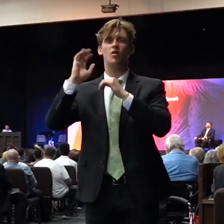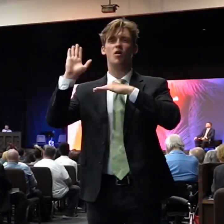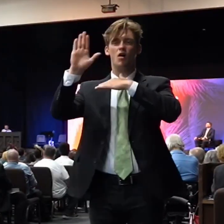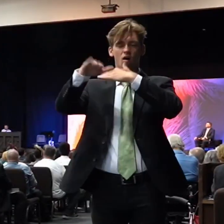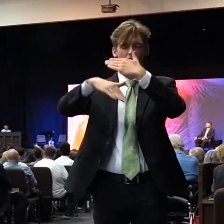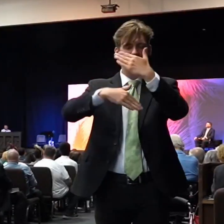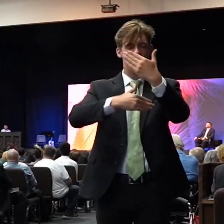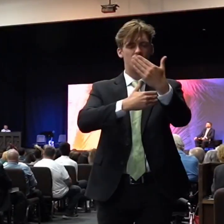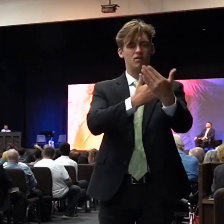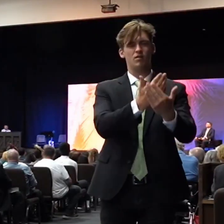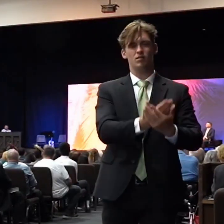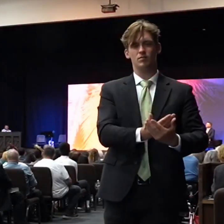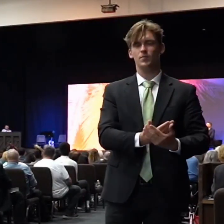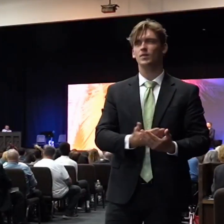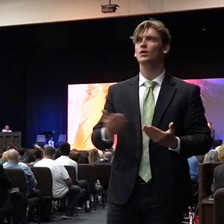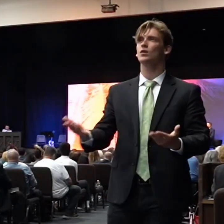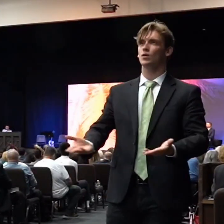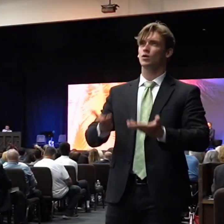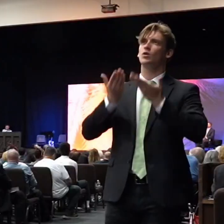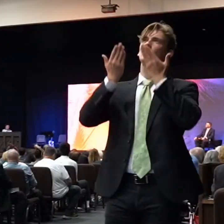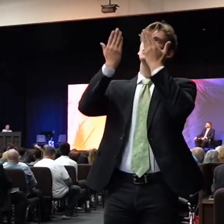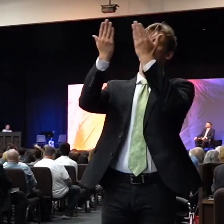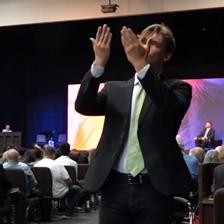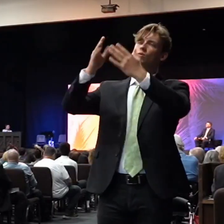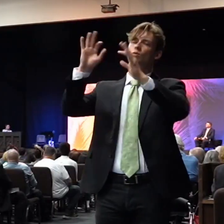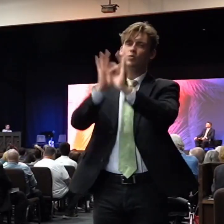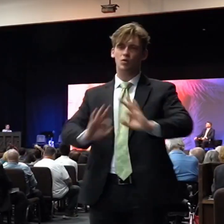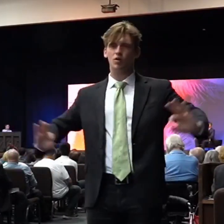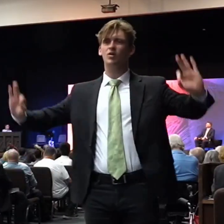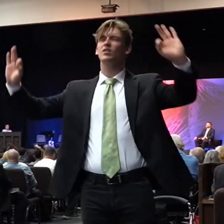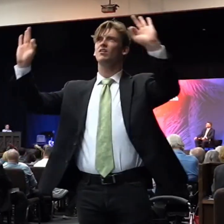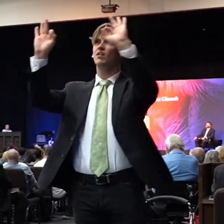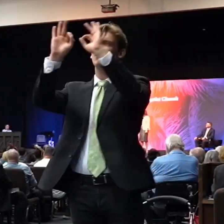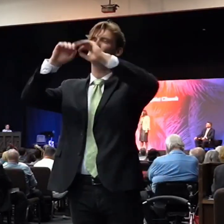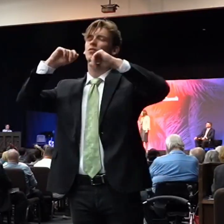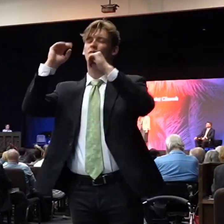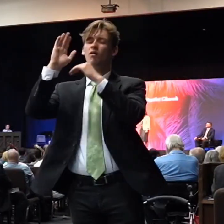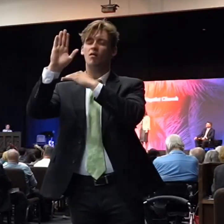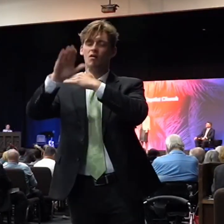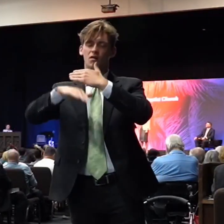all. You're worthy of it